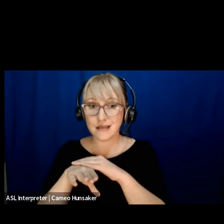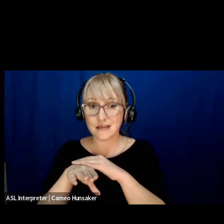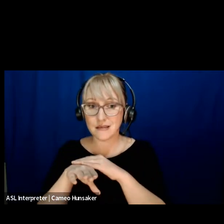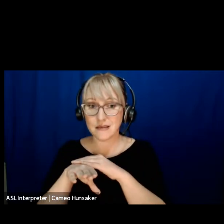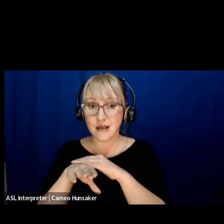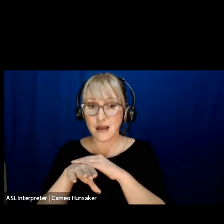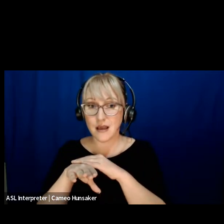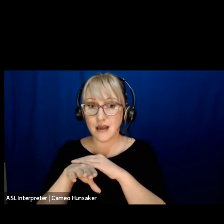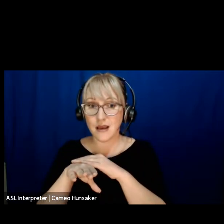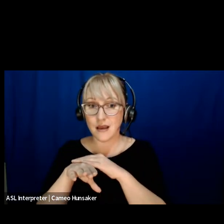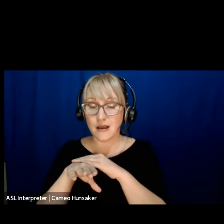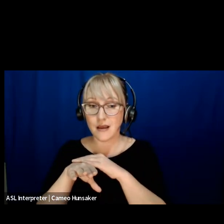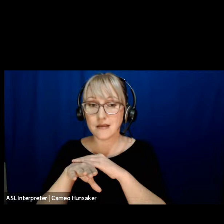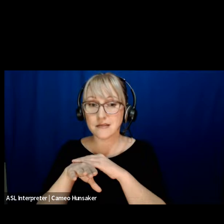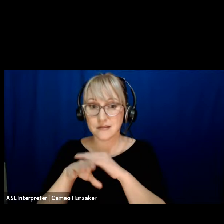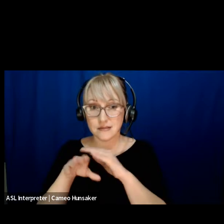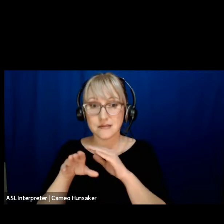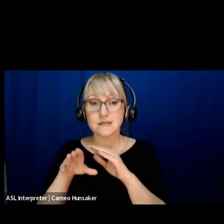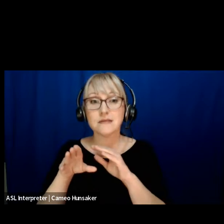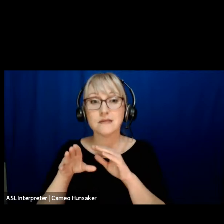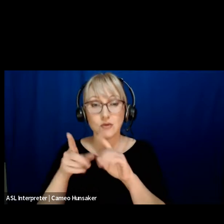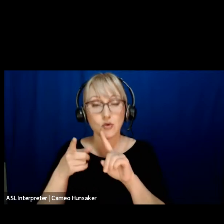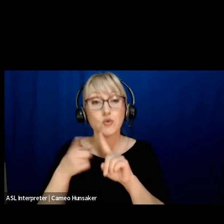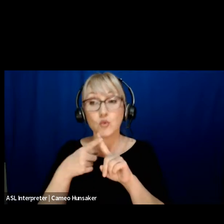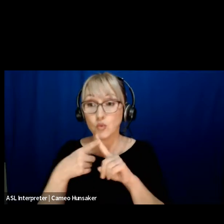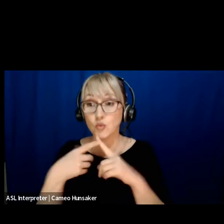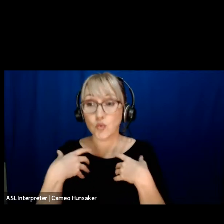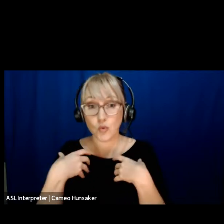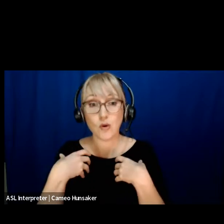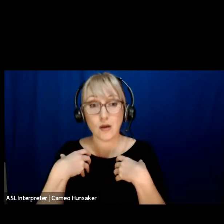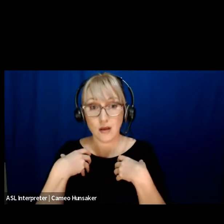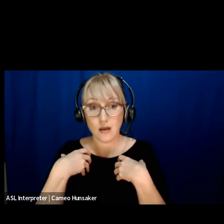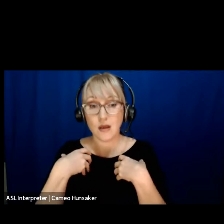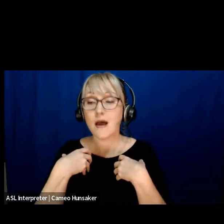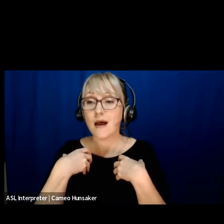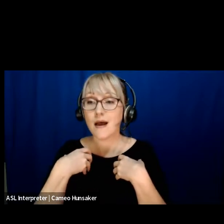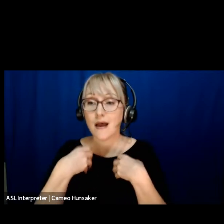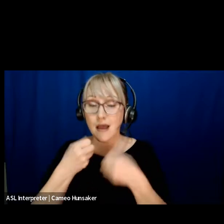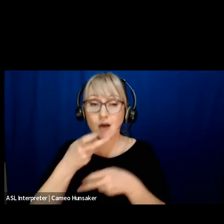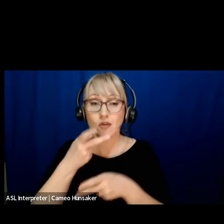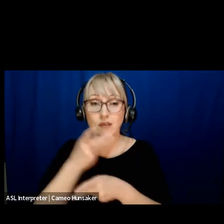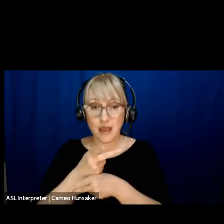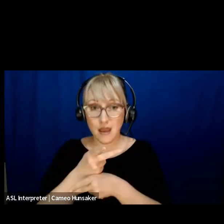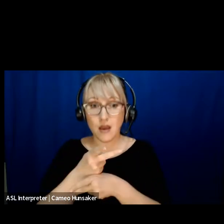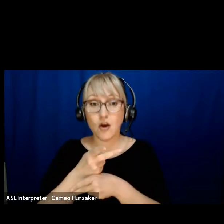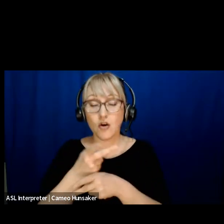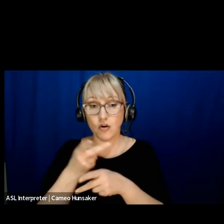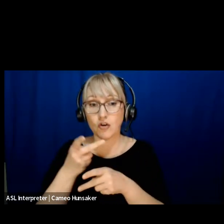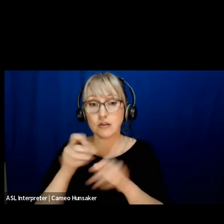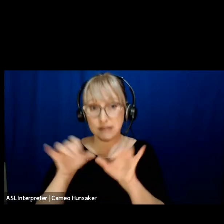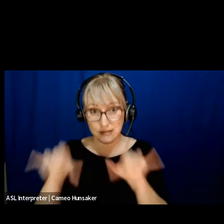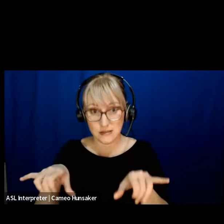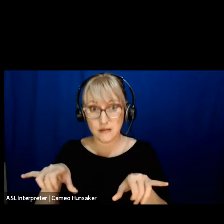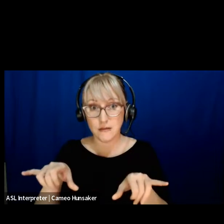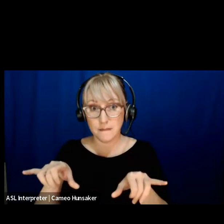access to the healthcare containment system to